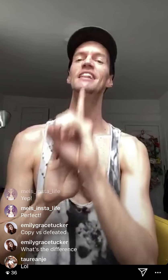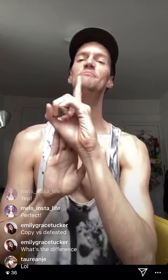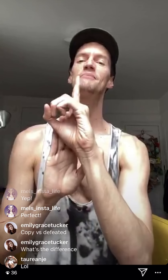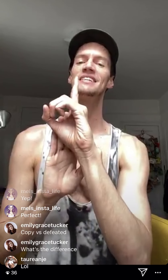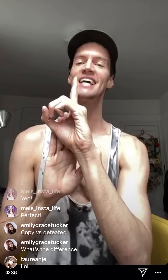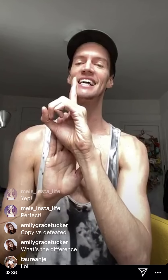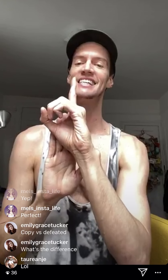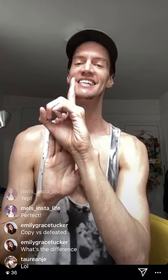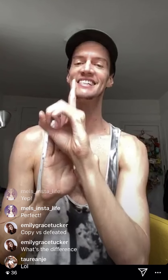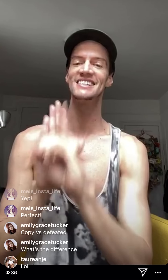these ideas.